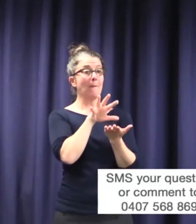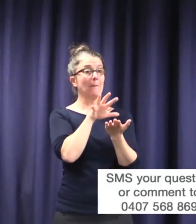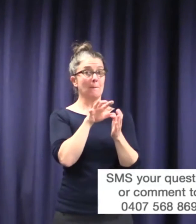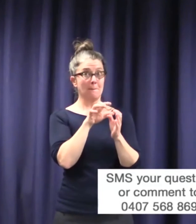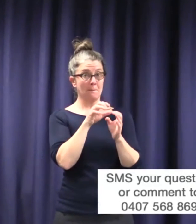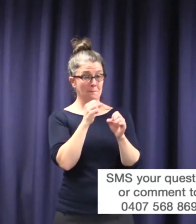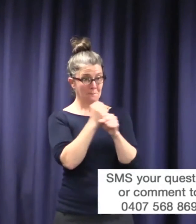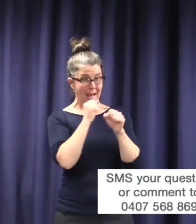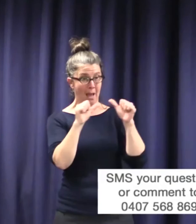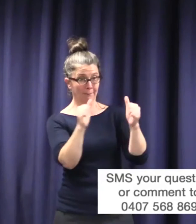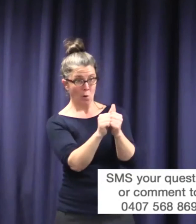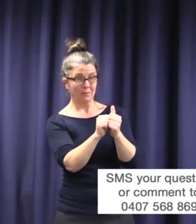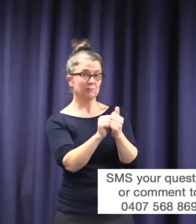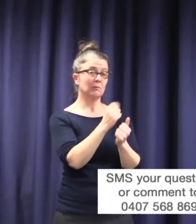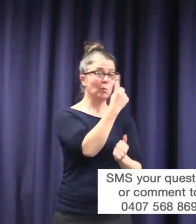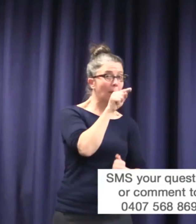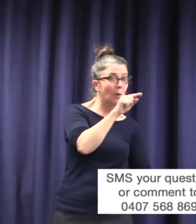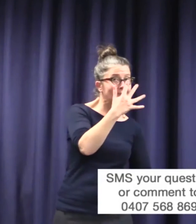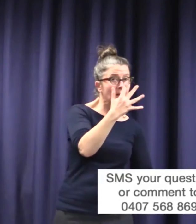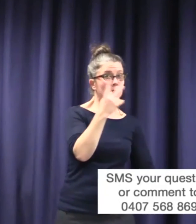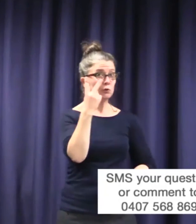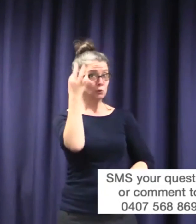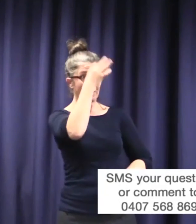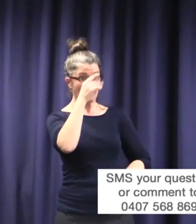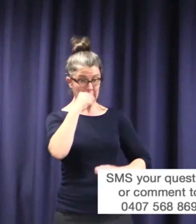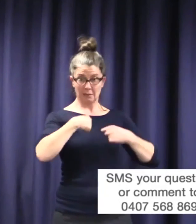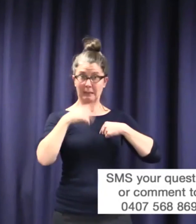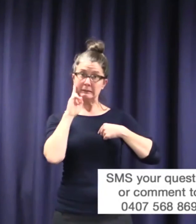know that the appointment is going to go longer than an hour? Yes.